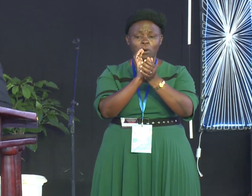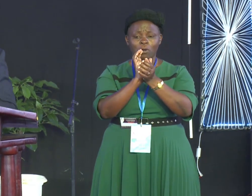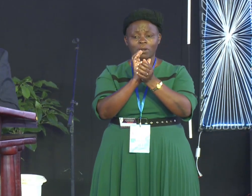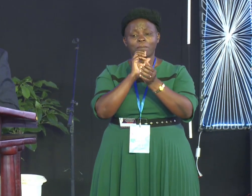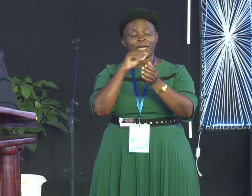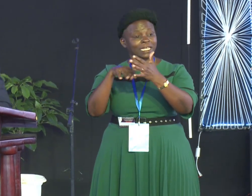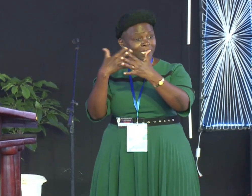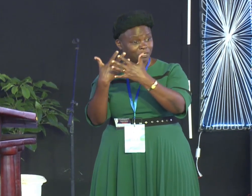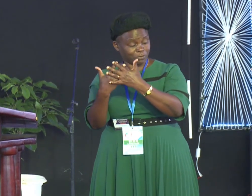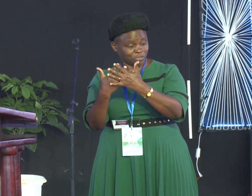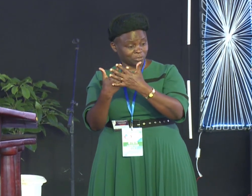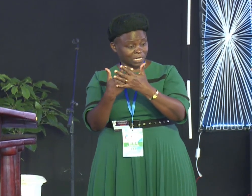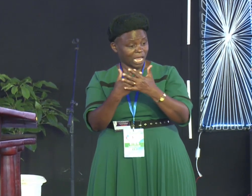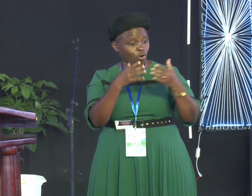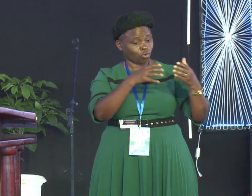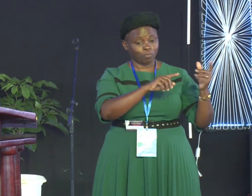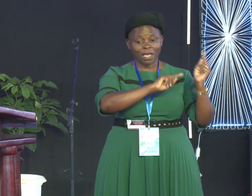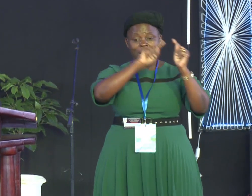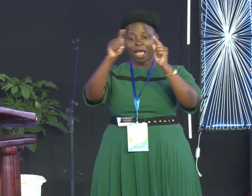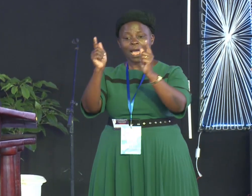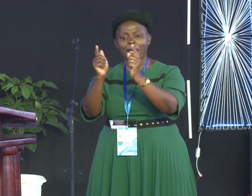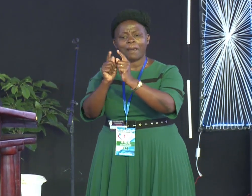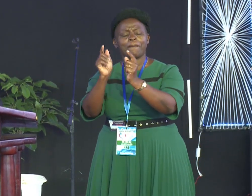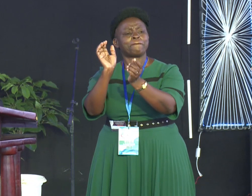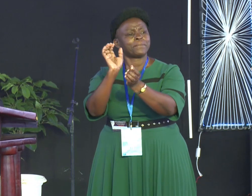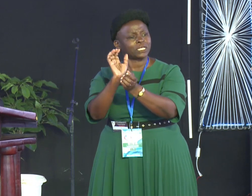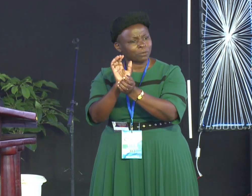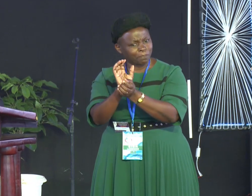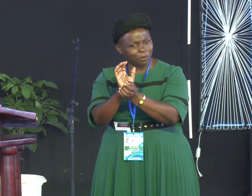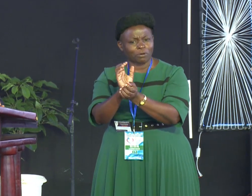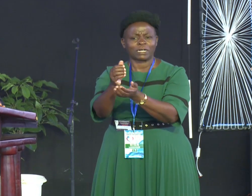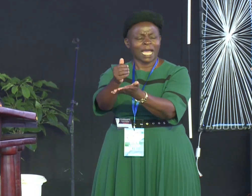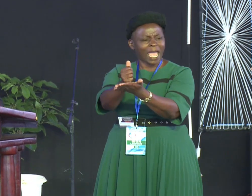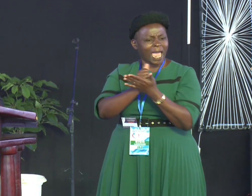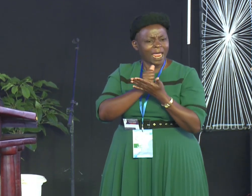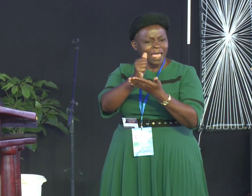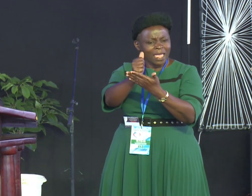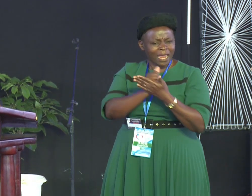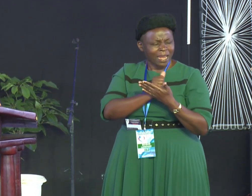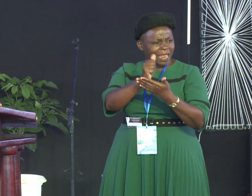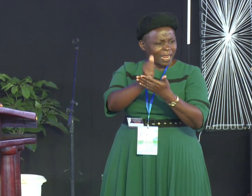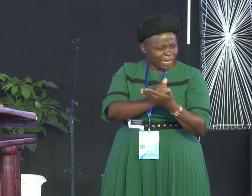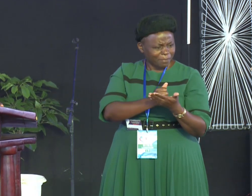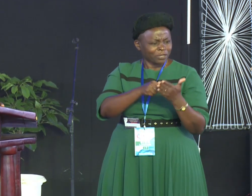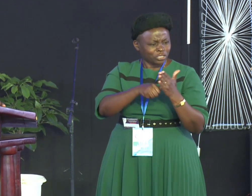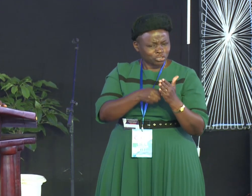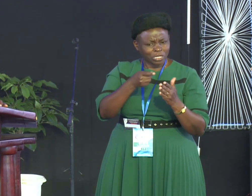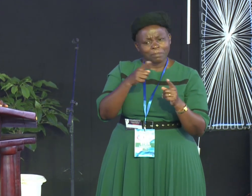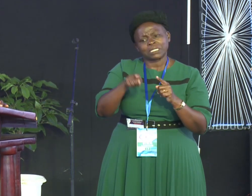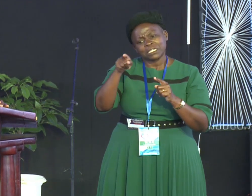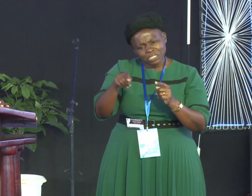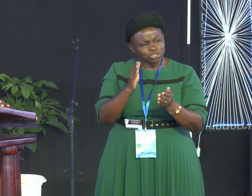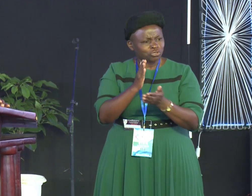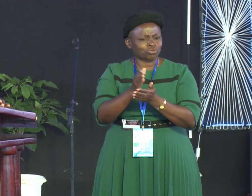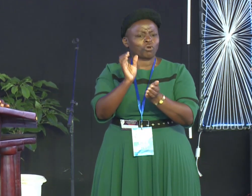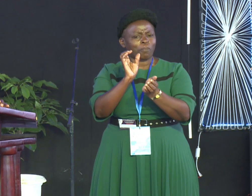help. Bali bakabira obusongo obutalina makulu nga bajja eri omusajja ono yali mu kkomera ajja abayambe kyokka nga ye yandisabye obuyambi